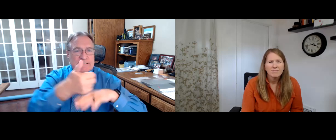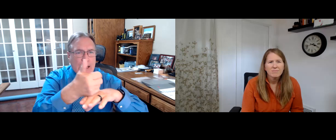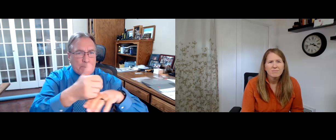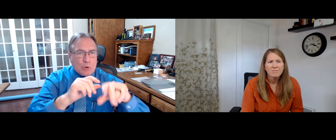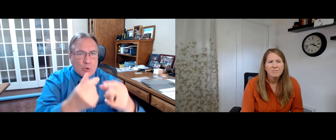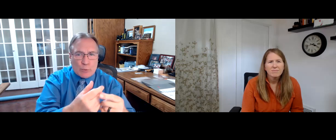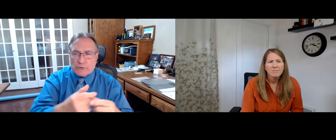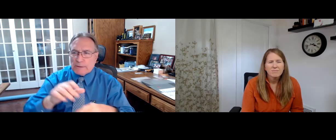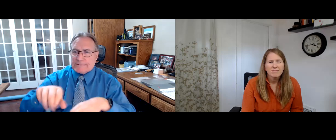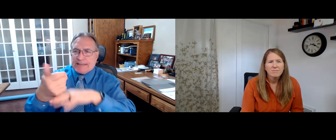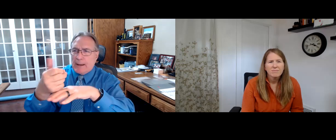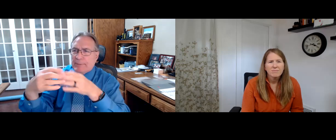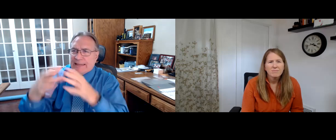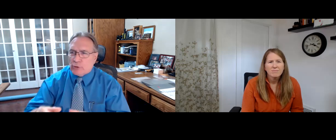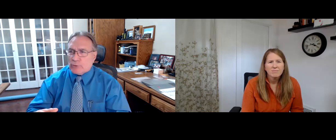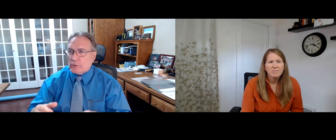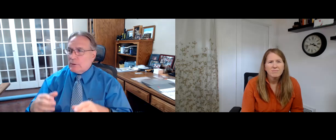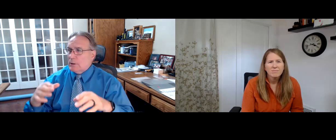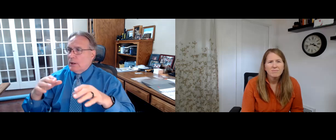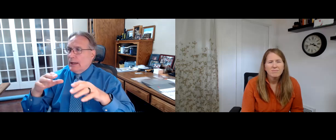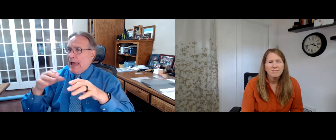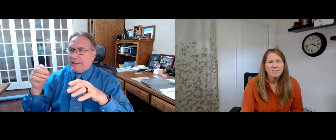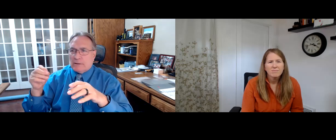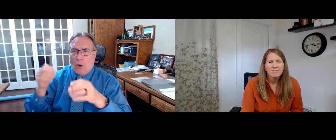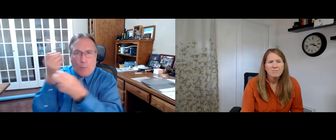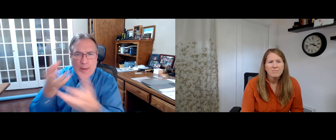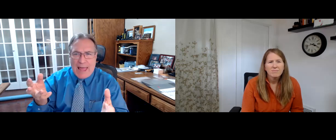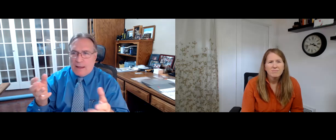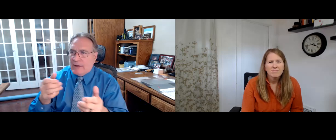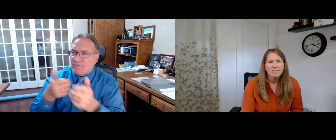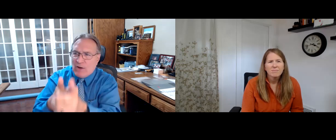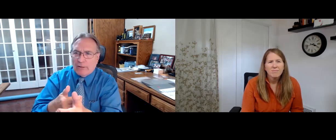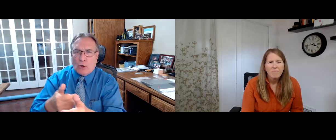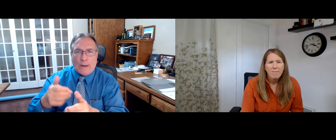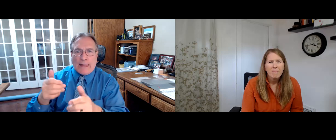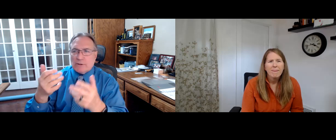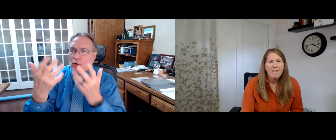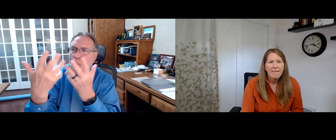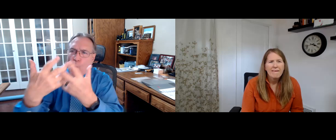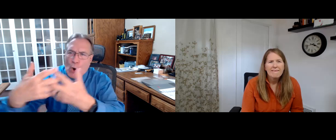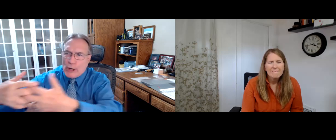set up groups, set up leaders, and obey and follow and